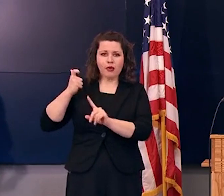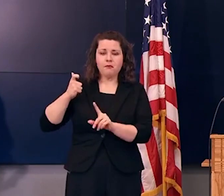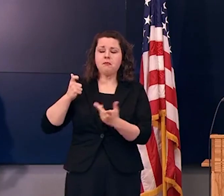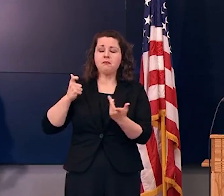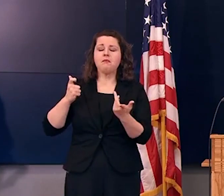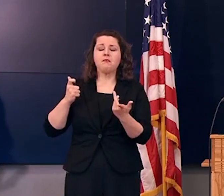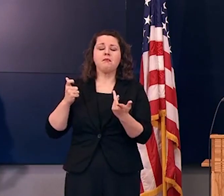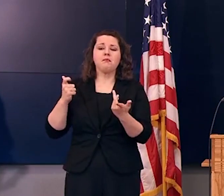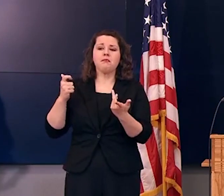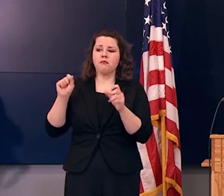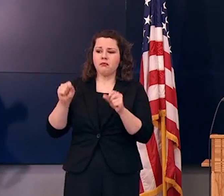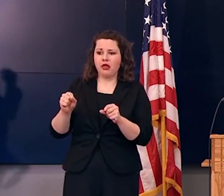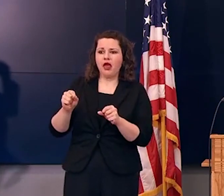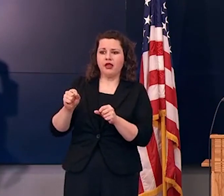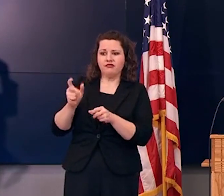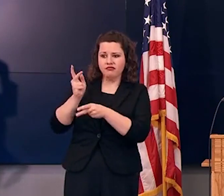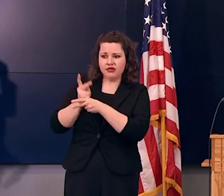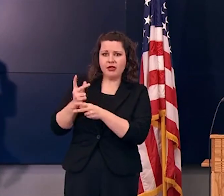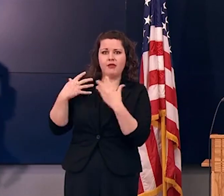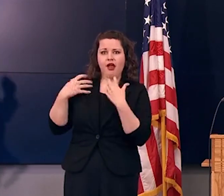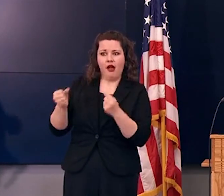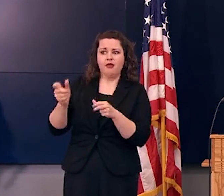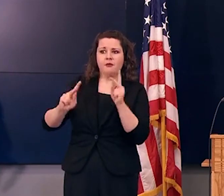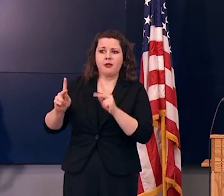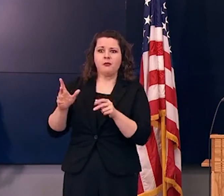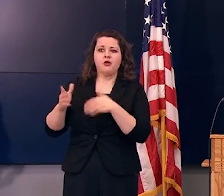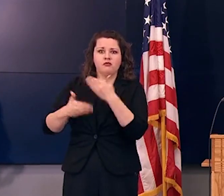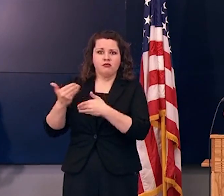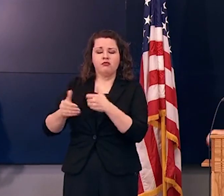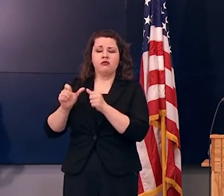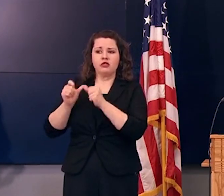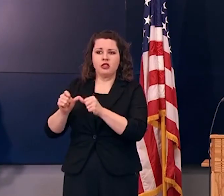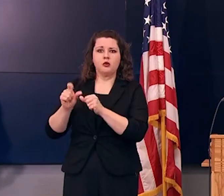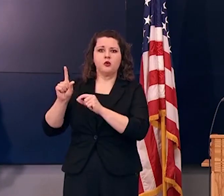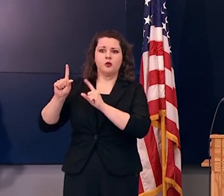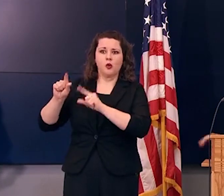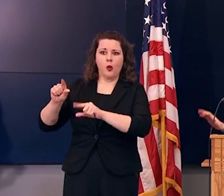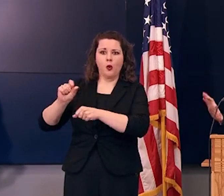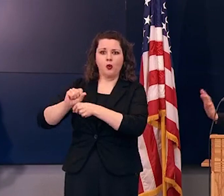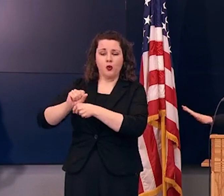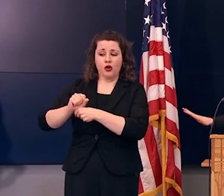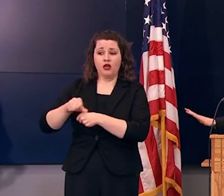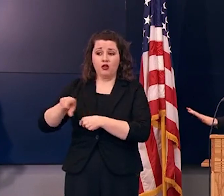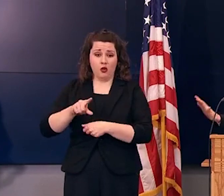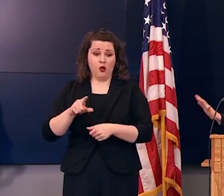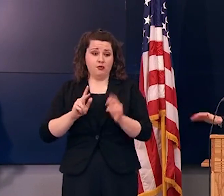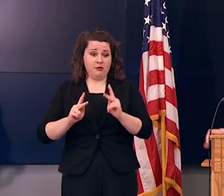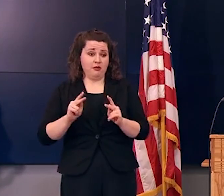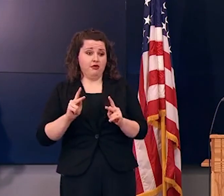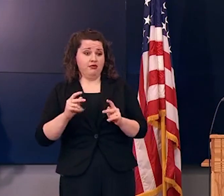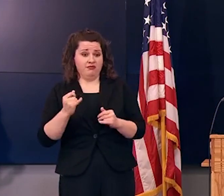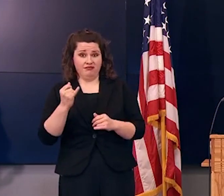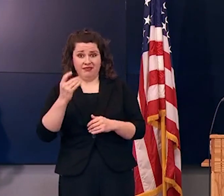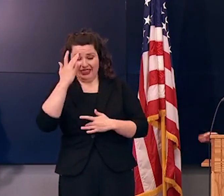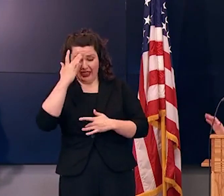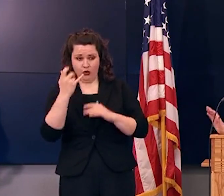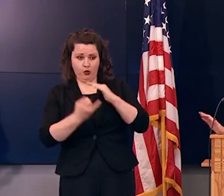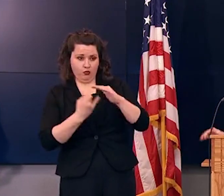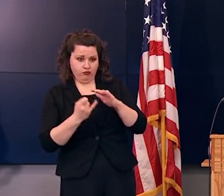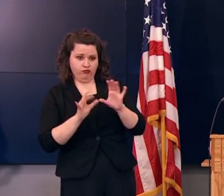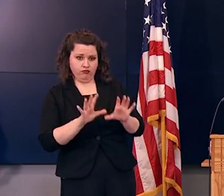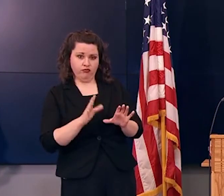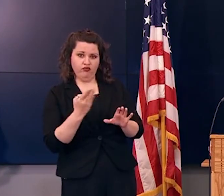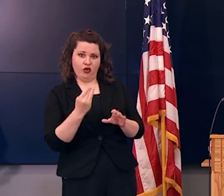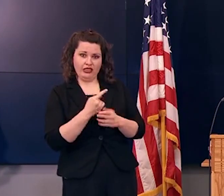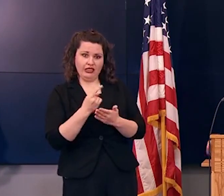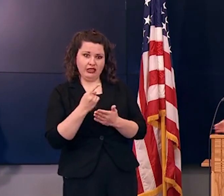really keep the healthy workforce up and going, and have the individuals that have been sick quarantined for as long as for the time